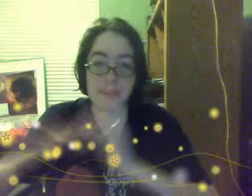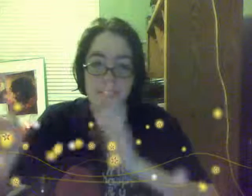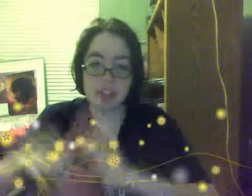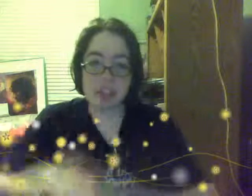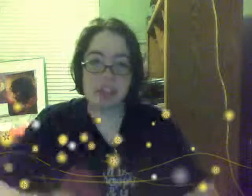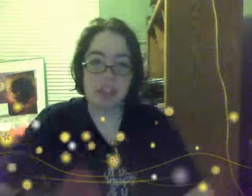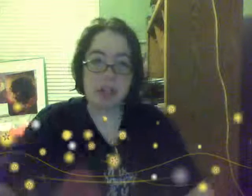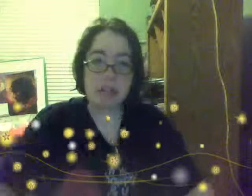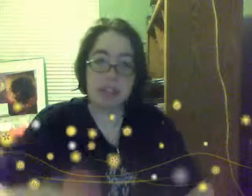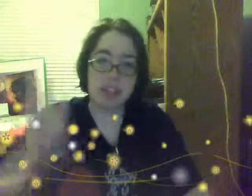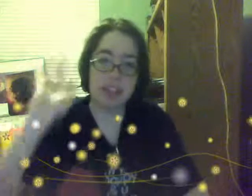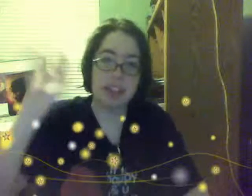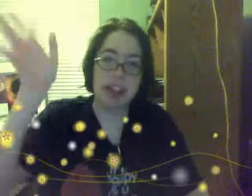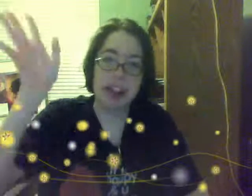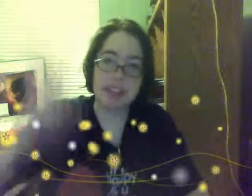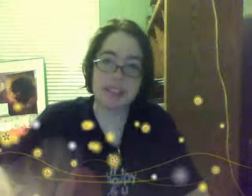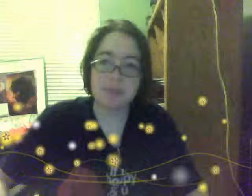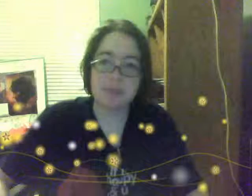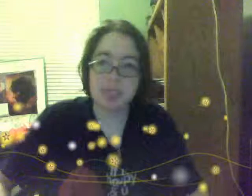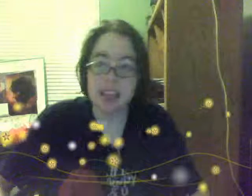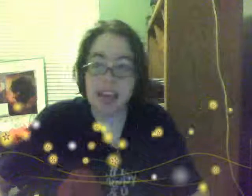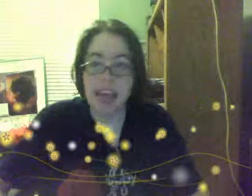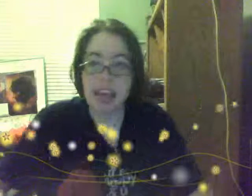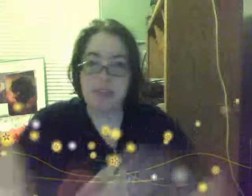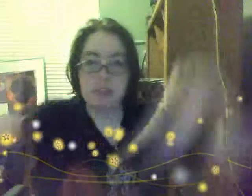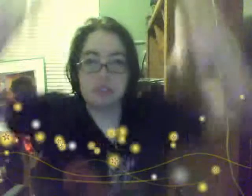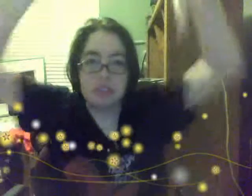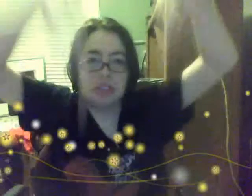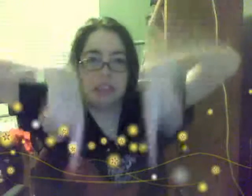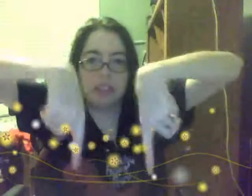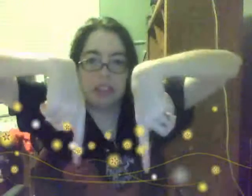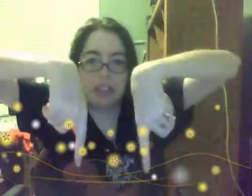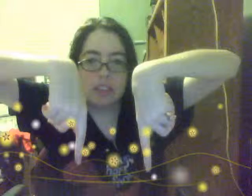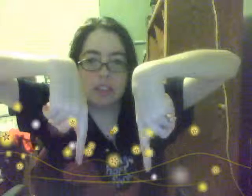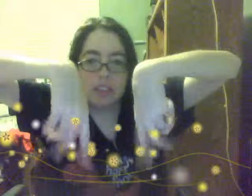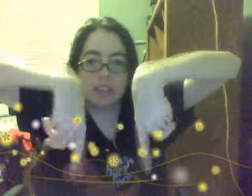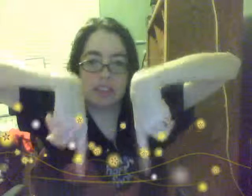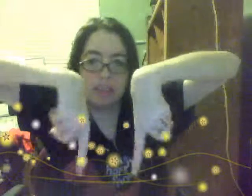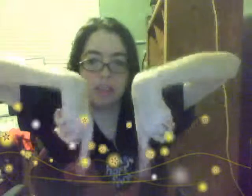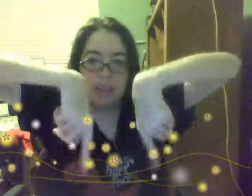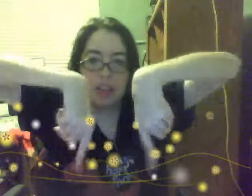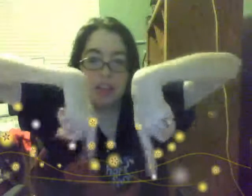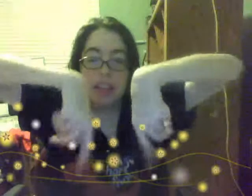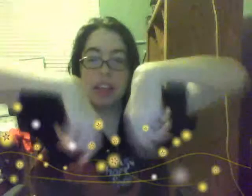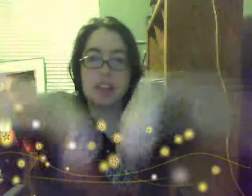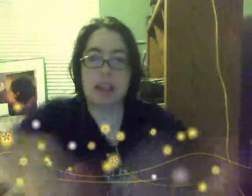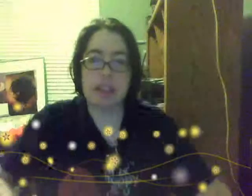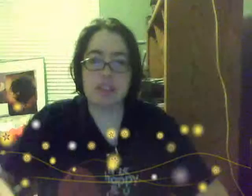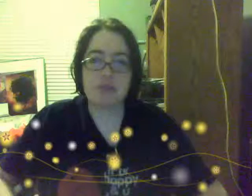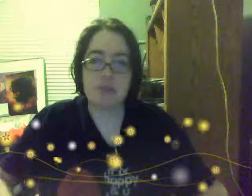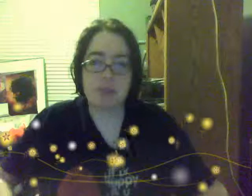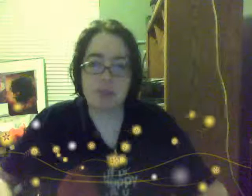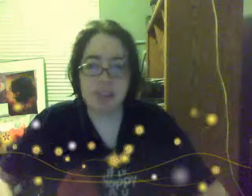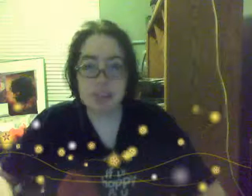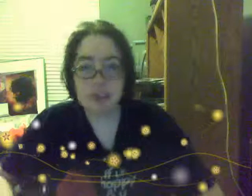else I am on the web and, say hi. And if you go to the link in the description, that's for donate